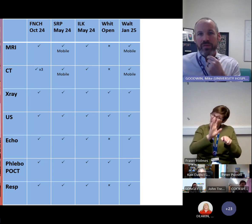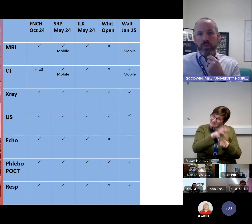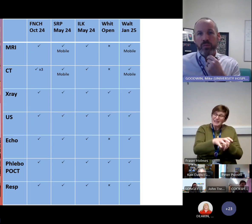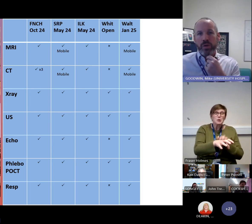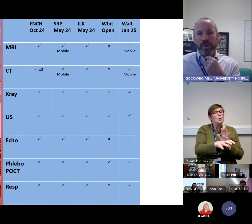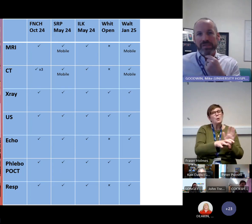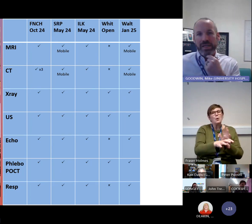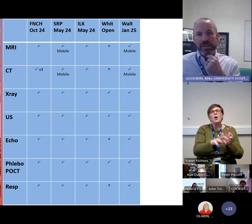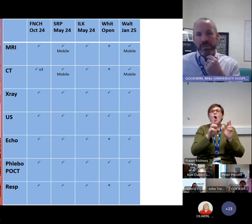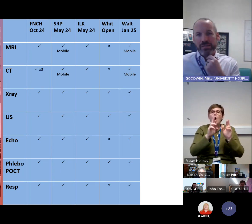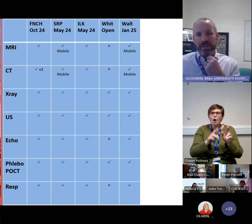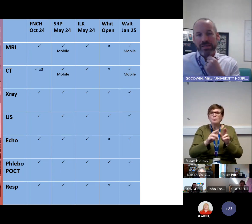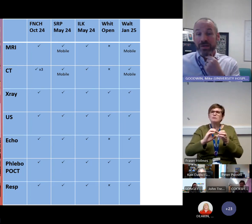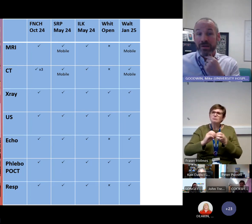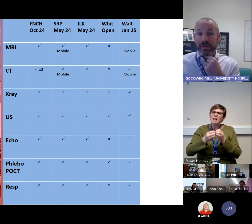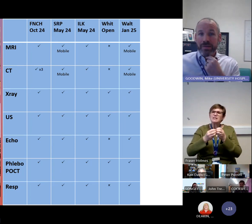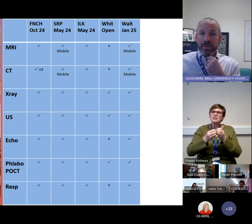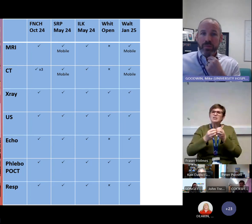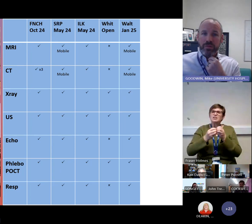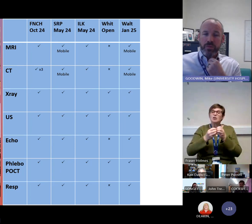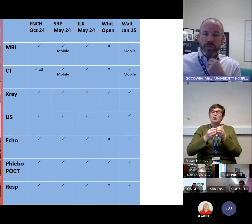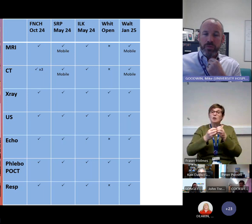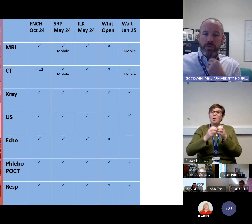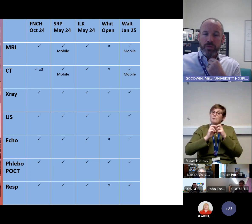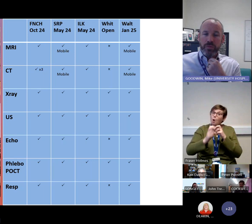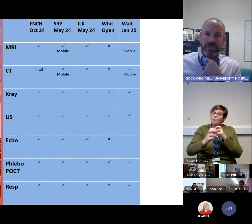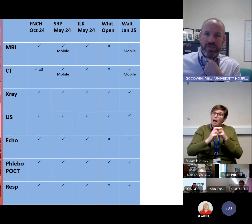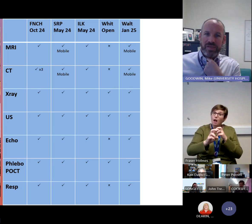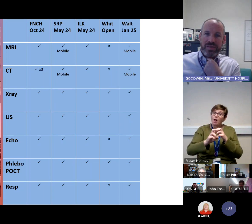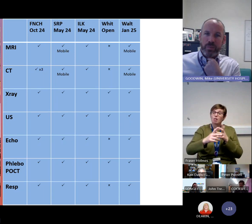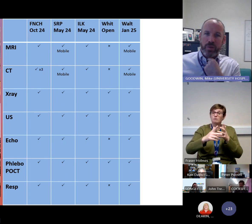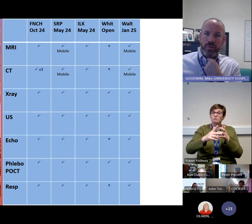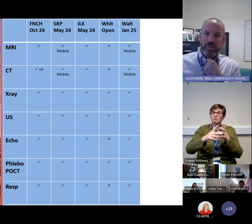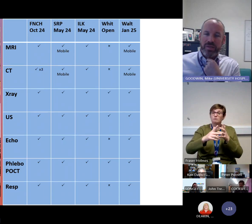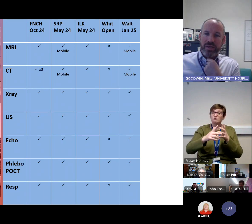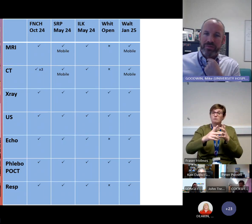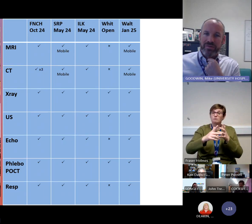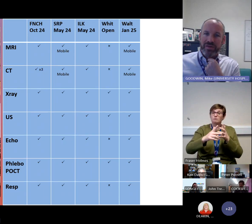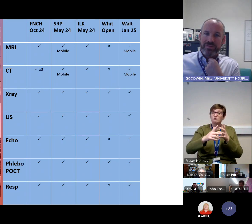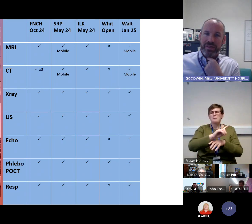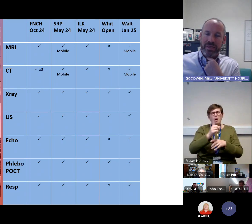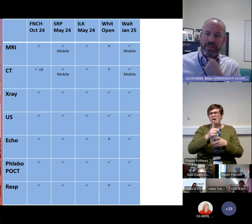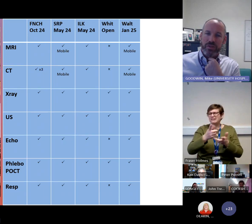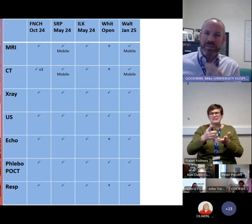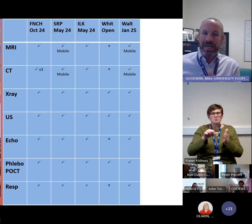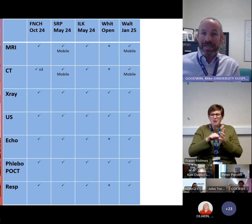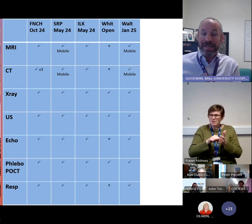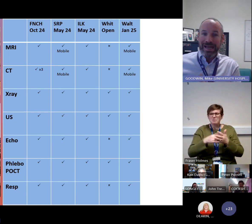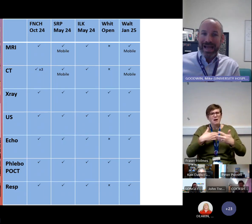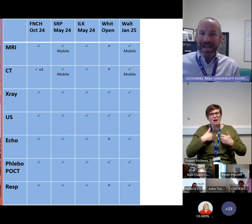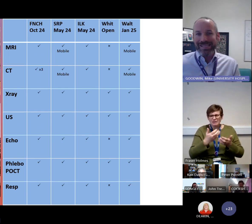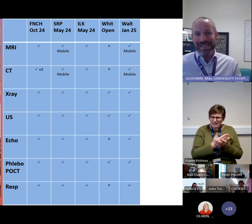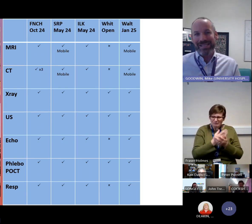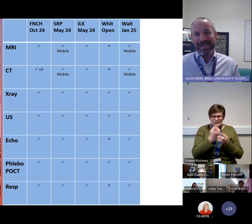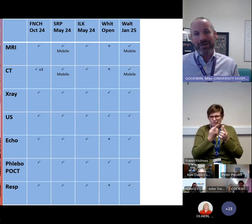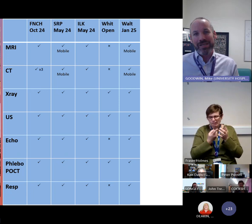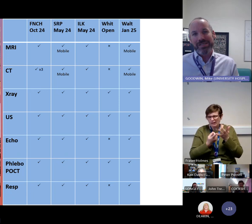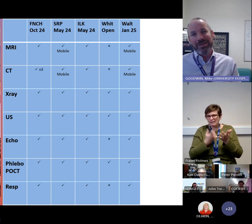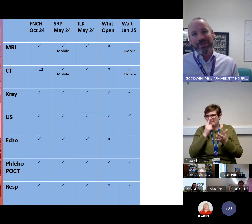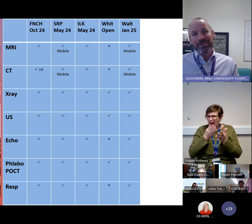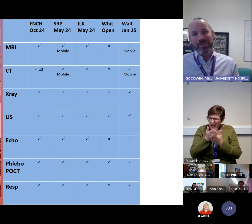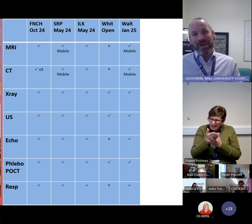to be able to put mobile scanners onto that site, but unfortunately, because of logistical problems and health and safety issues getting access